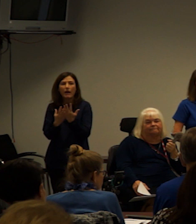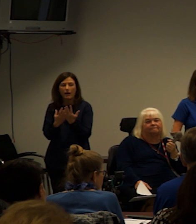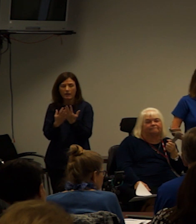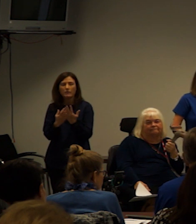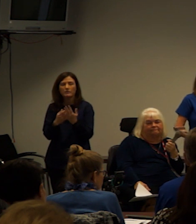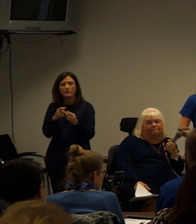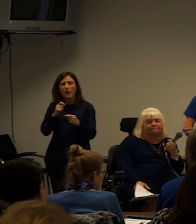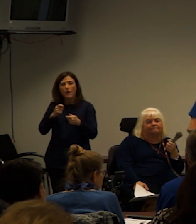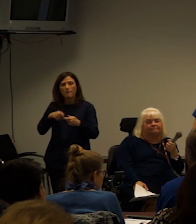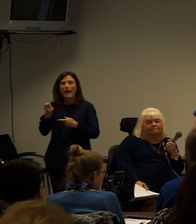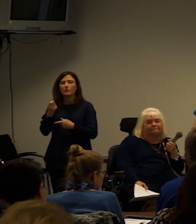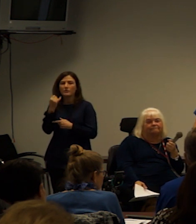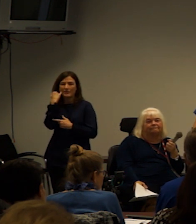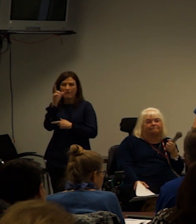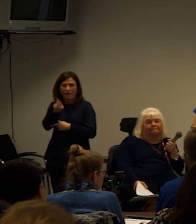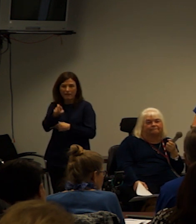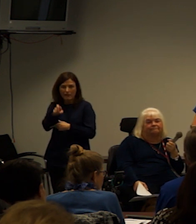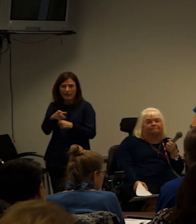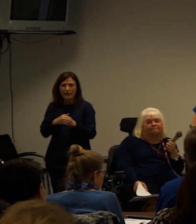Yes.